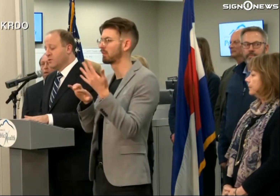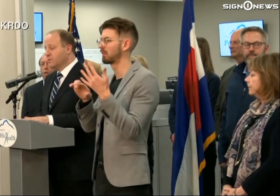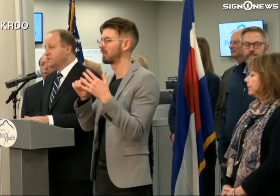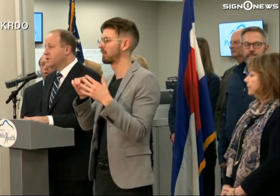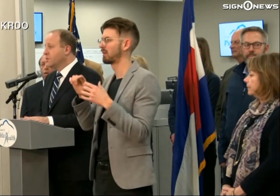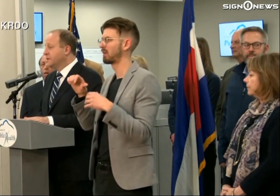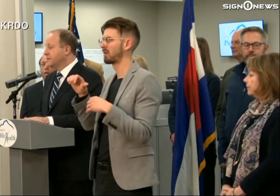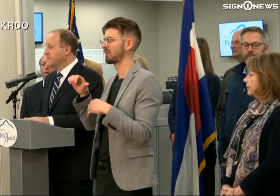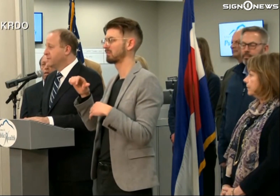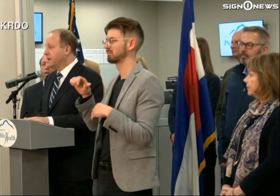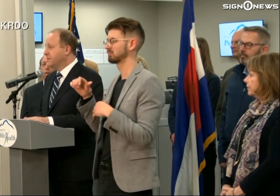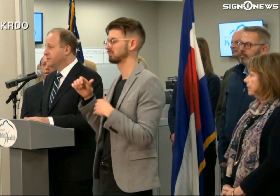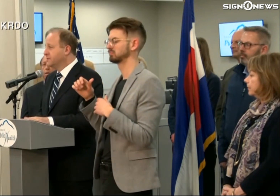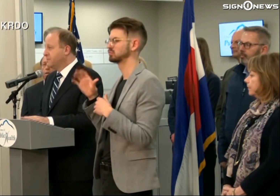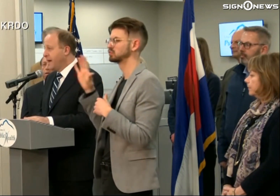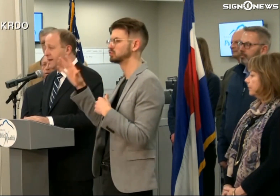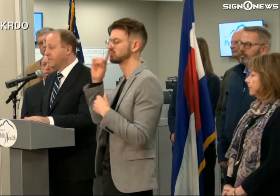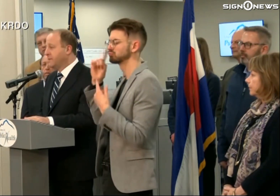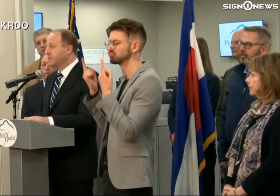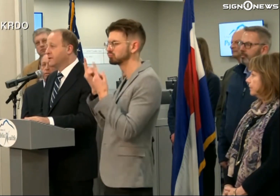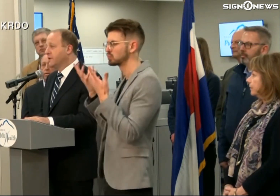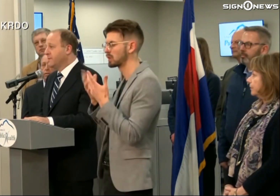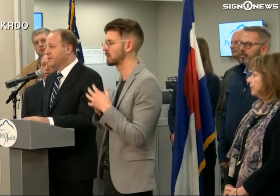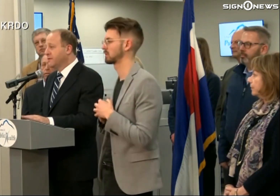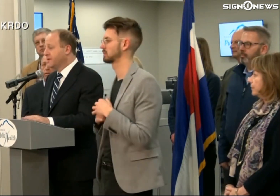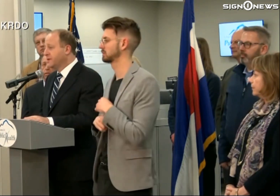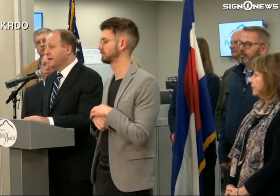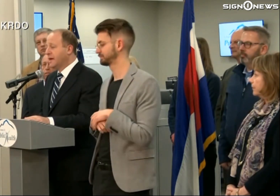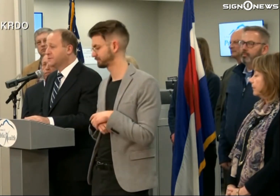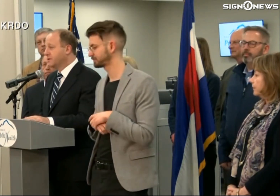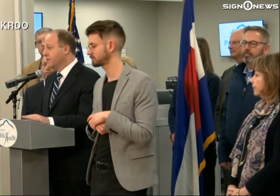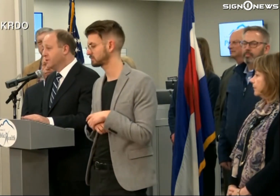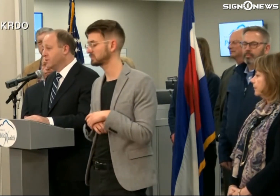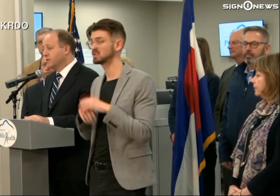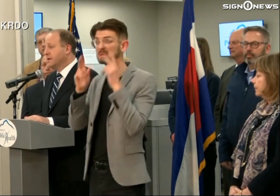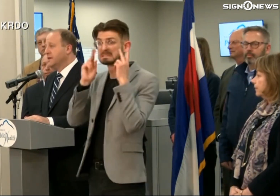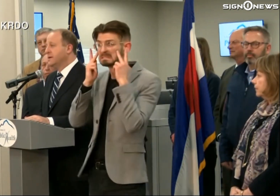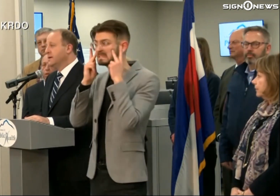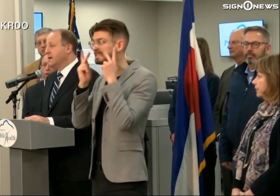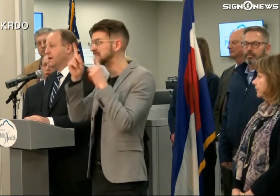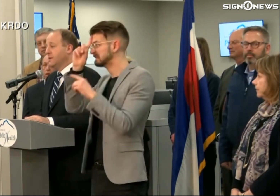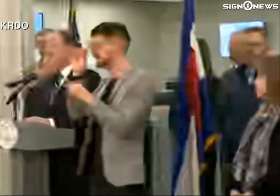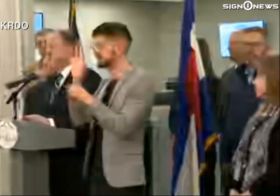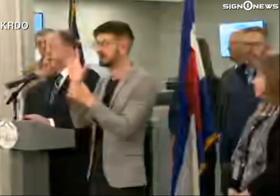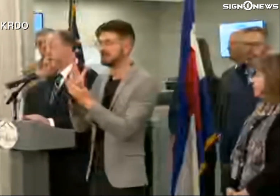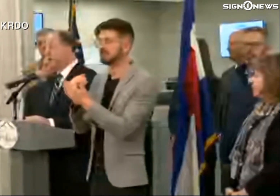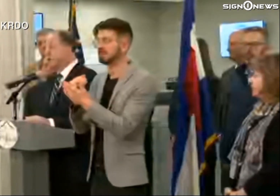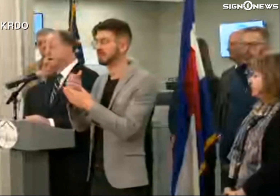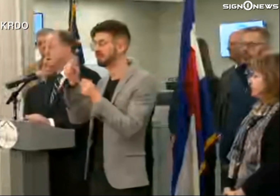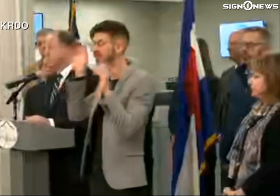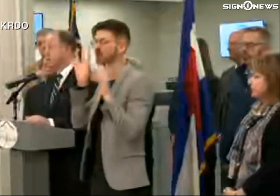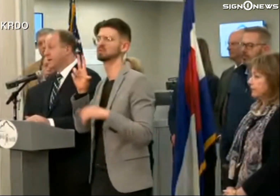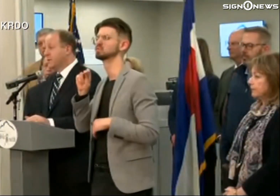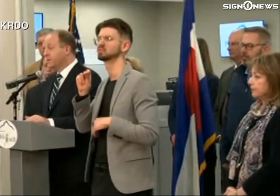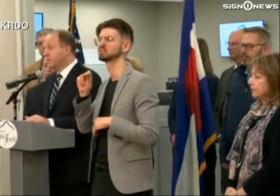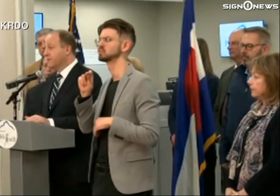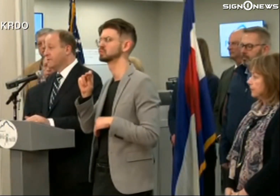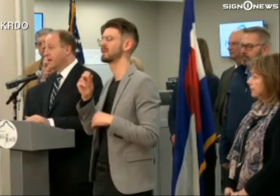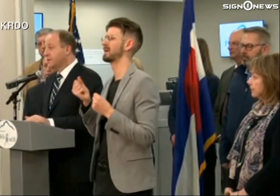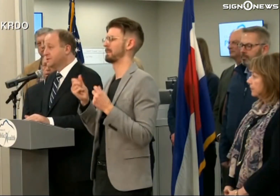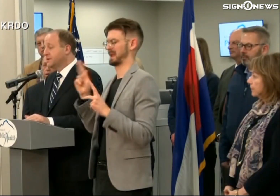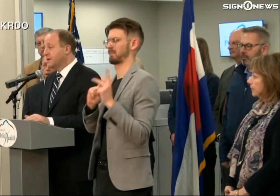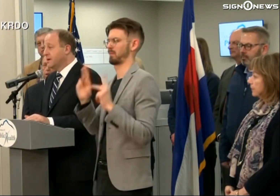there's no reason for people to panic. People are going about their everyday lives. They're going to work. Many Coloradans will come down